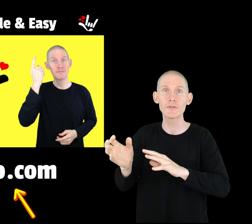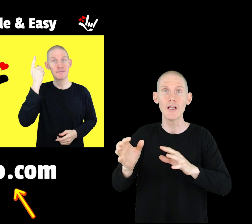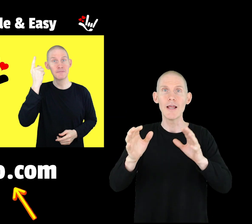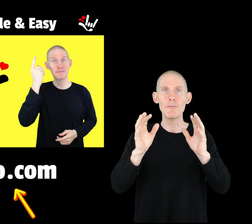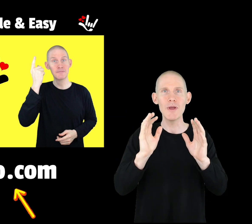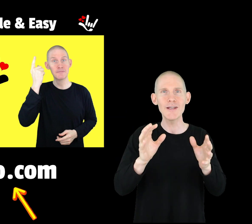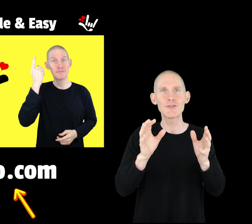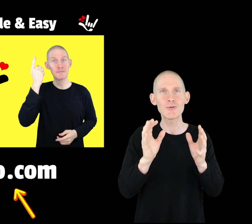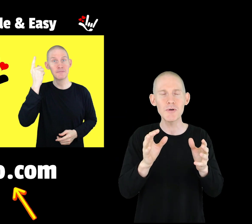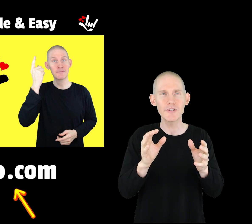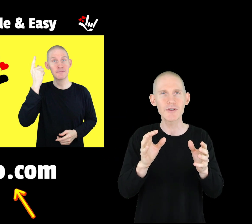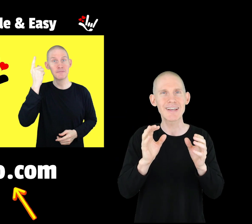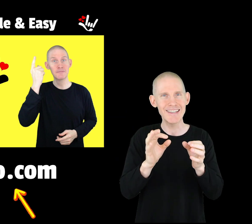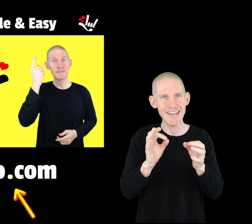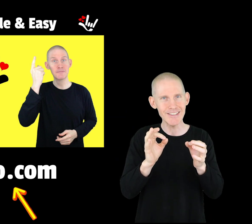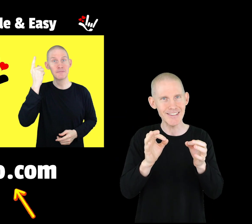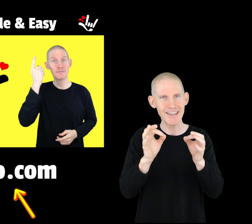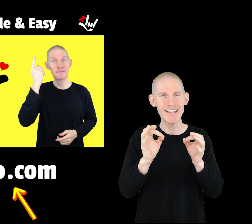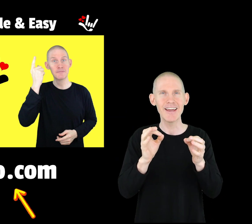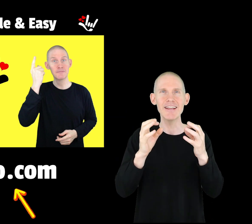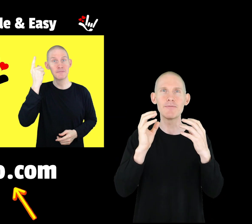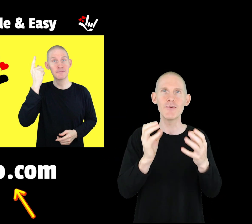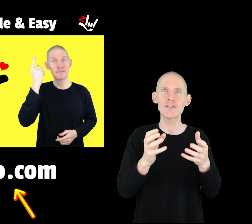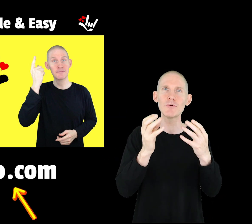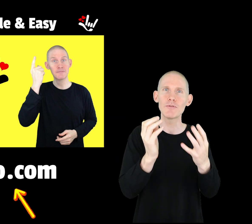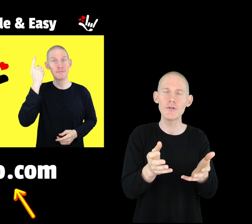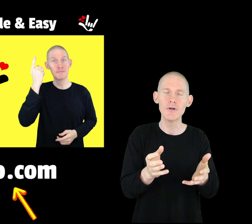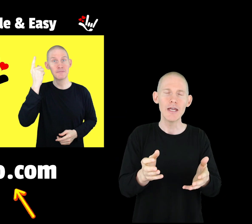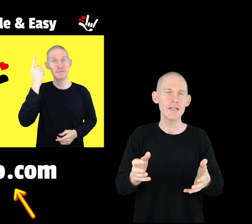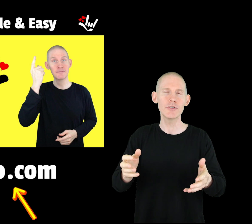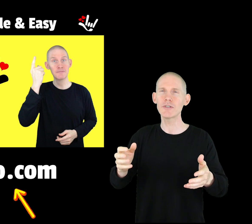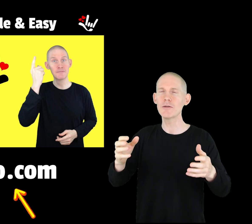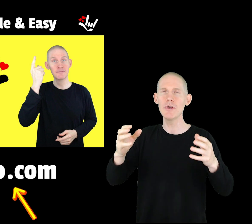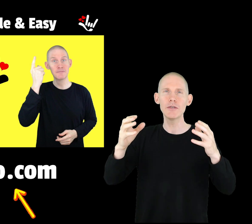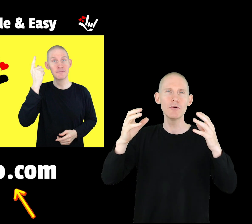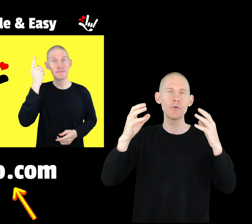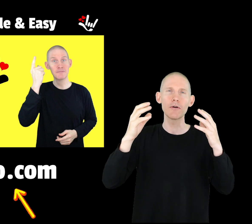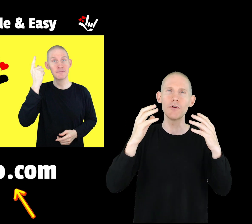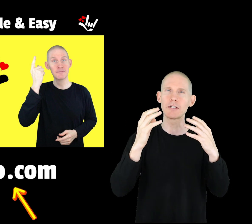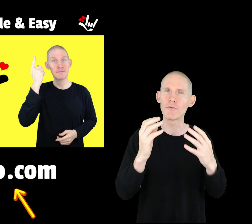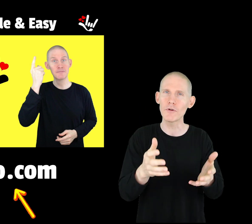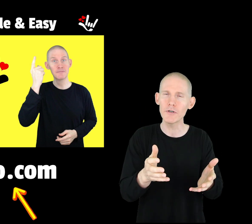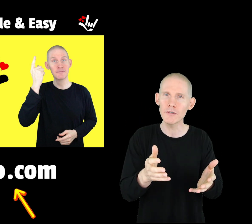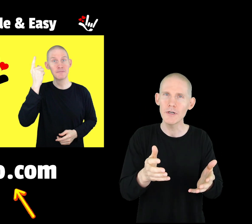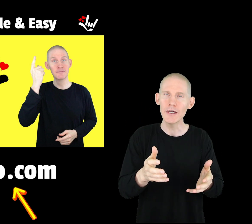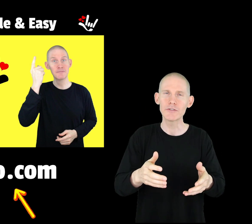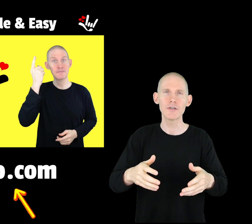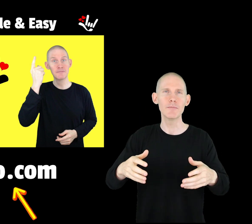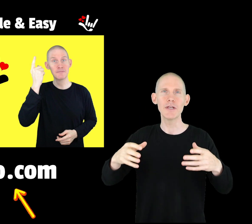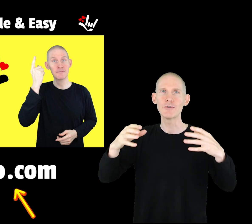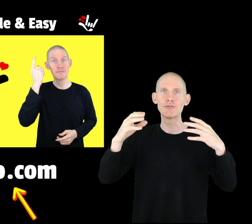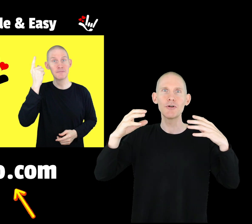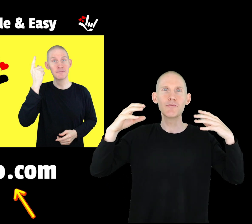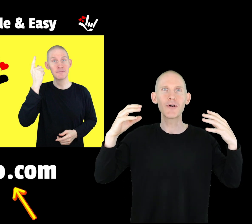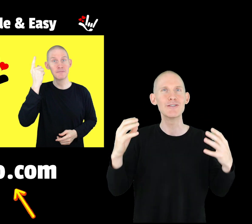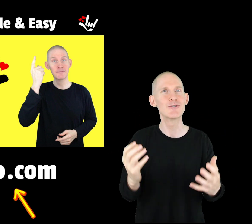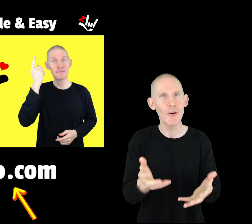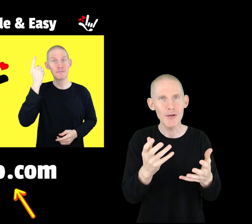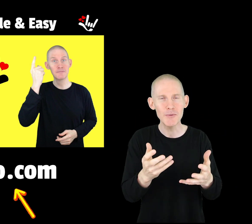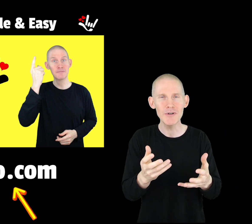often overlooked, make sure that the teaching style of the instructor fits and matches well with your learning style. There's a lot